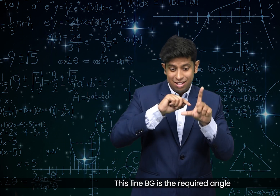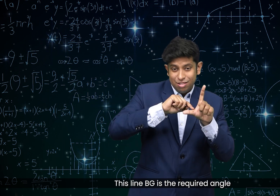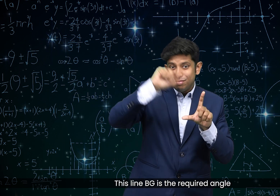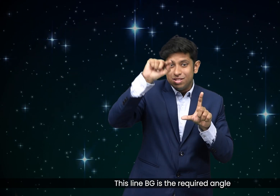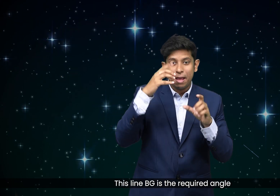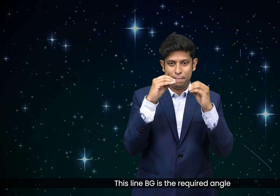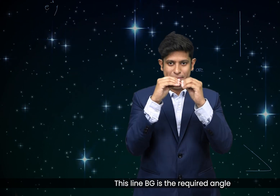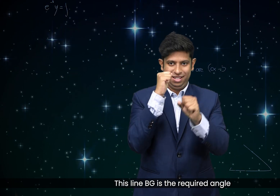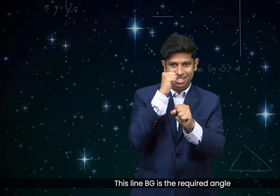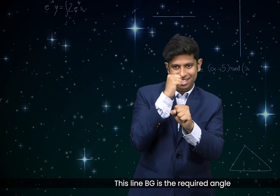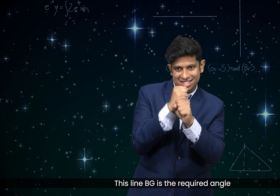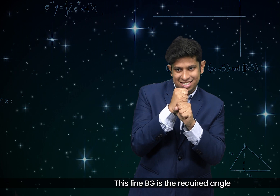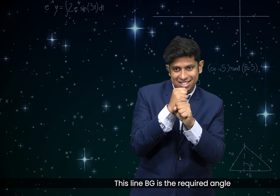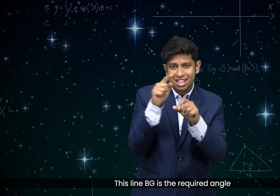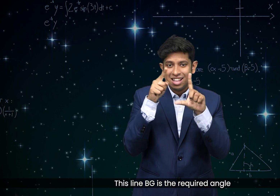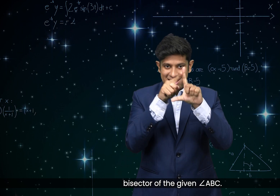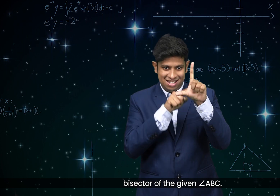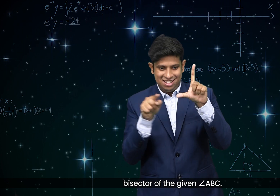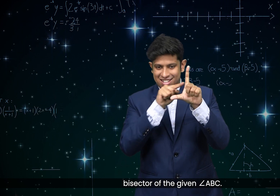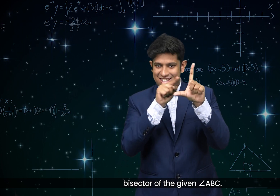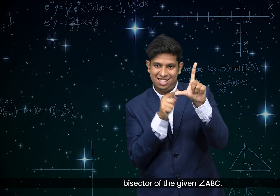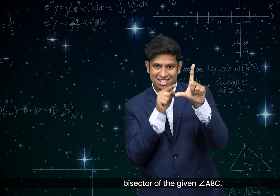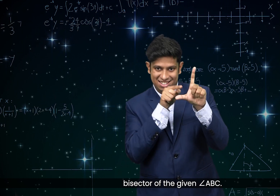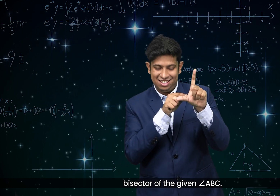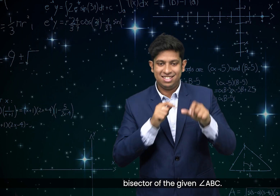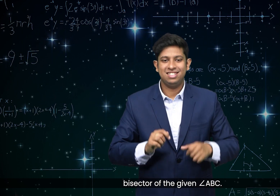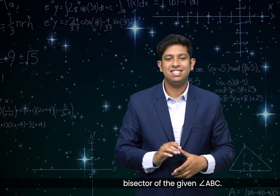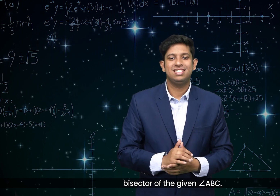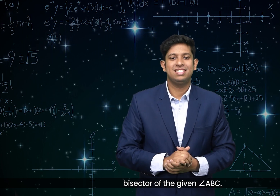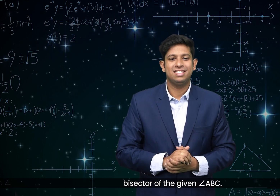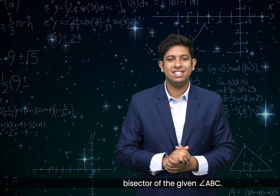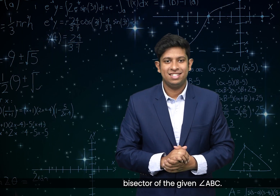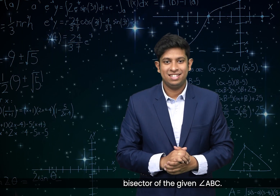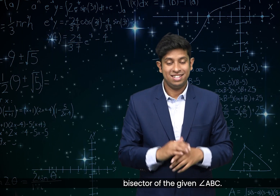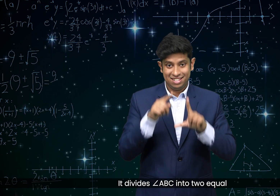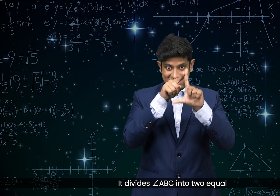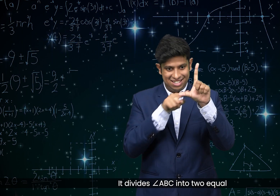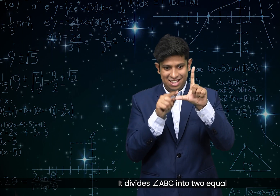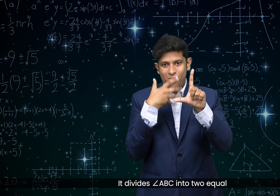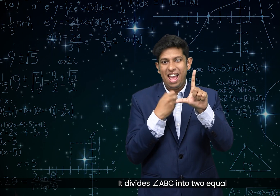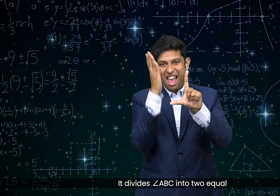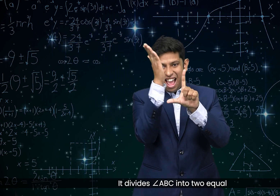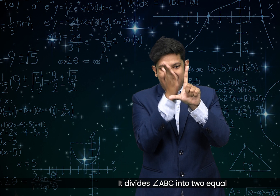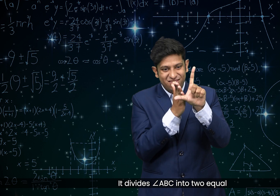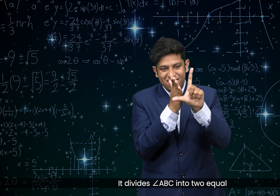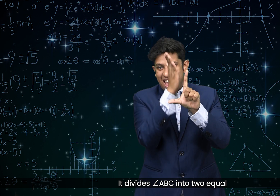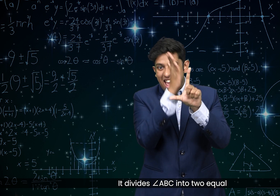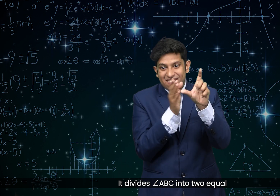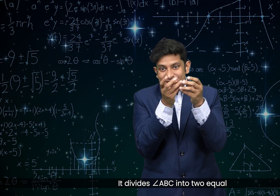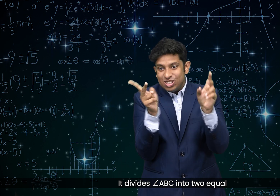This line BG is the required angle bisector of the given angle ABC. It divides angle ABC into